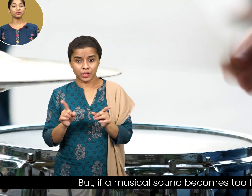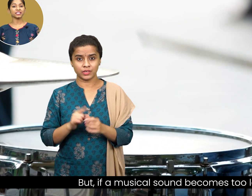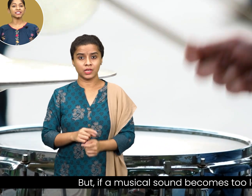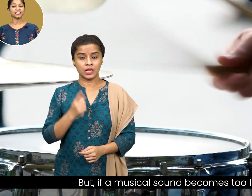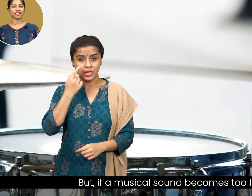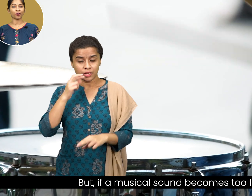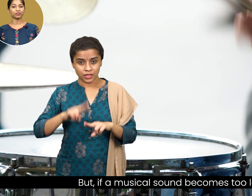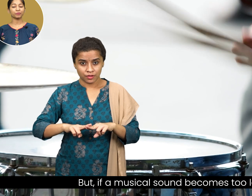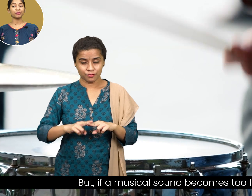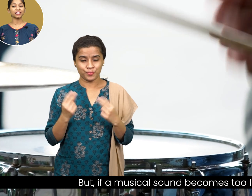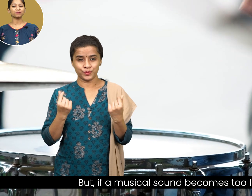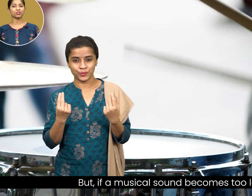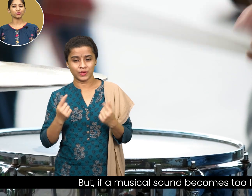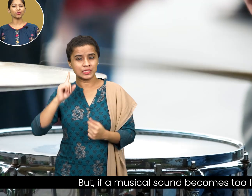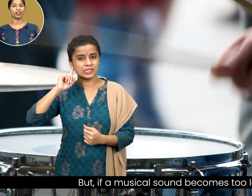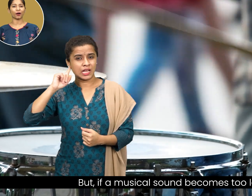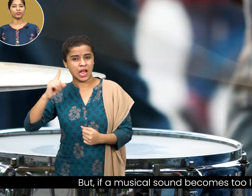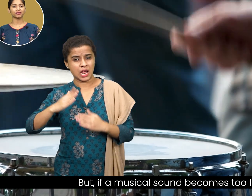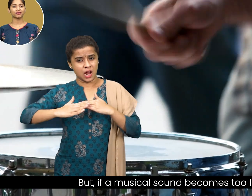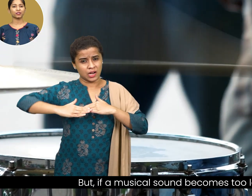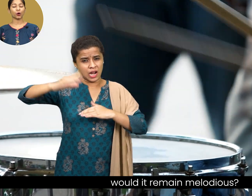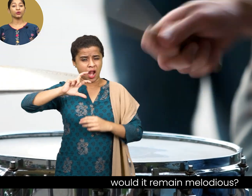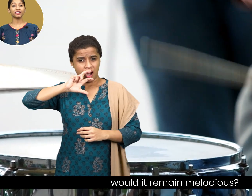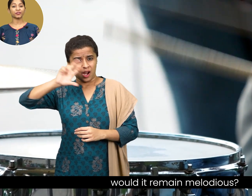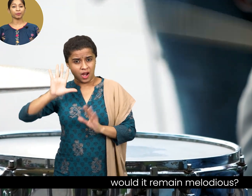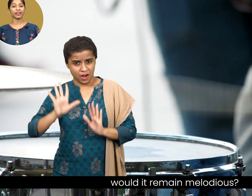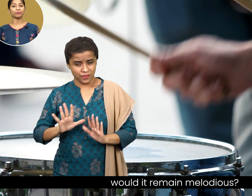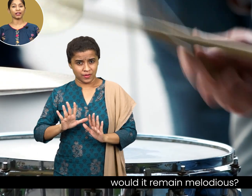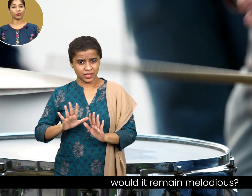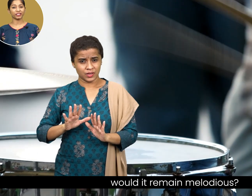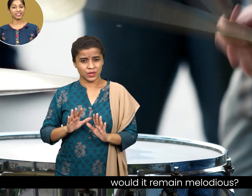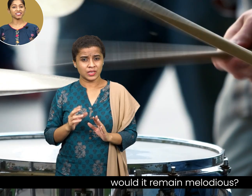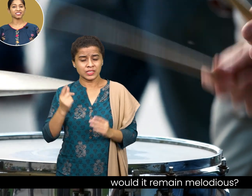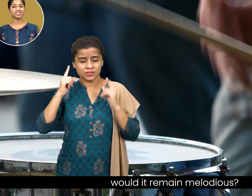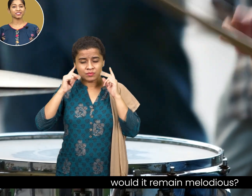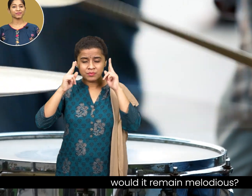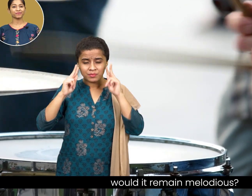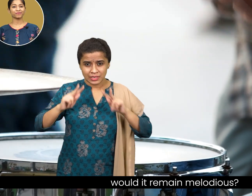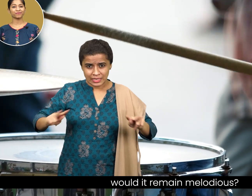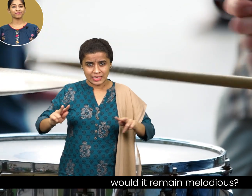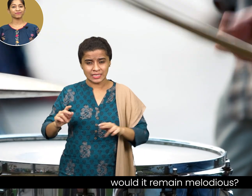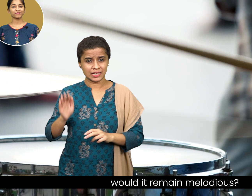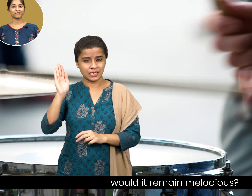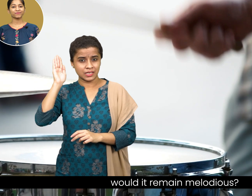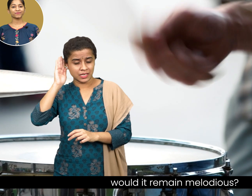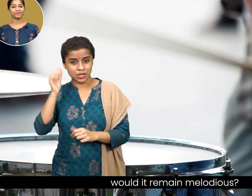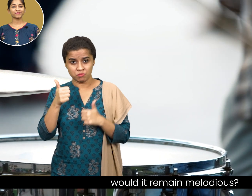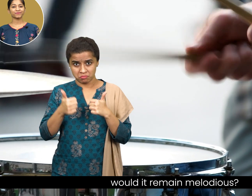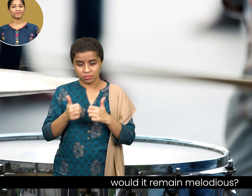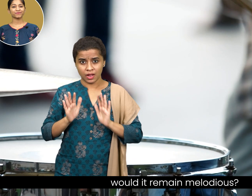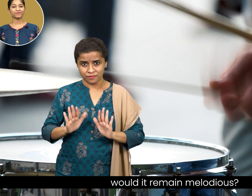a musical sound becomes too loud, would it remain melodious?